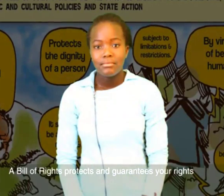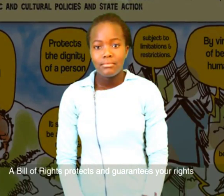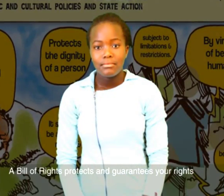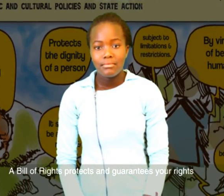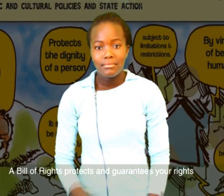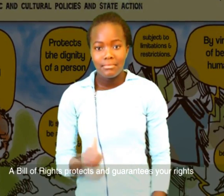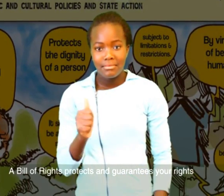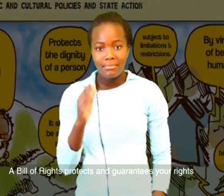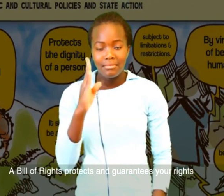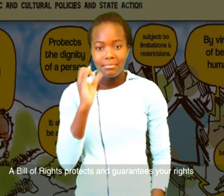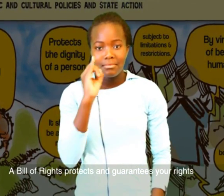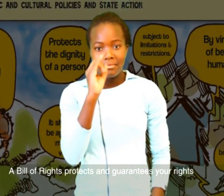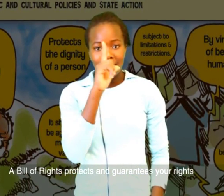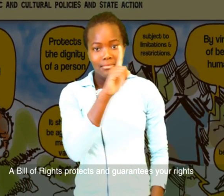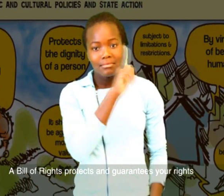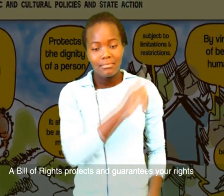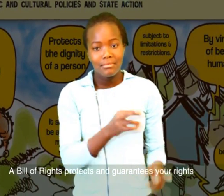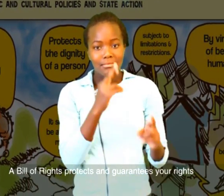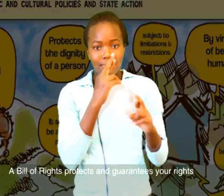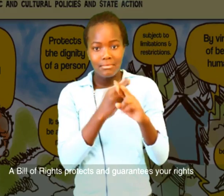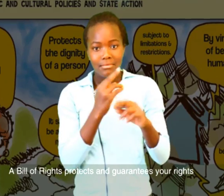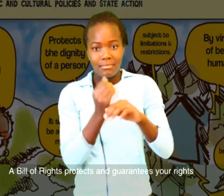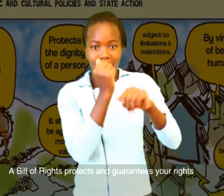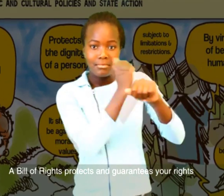A Bill of Rights protects and guarantees your rights.